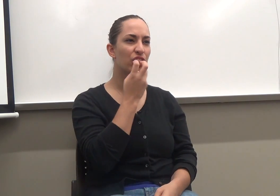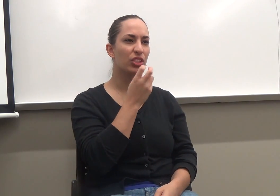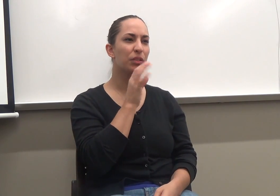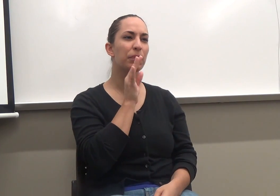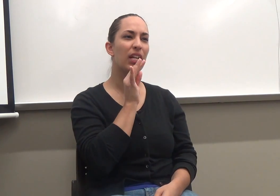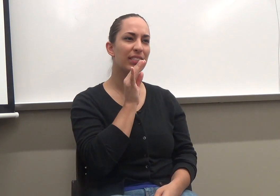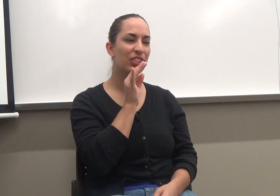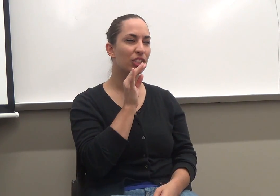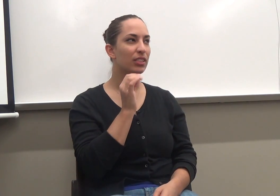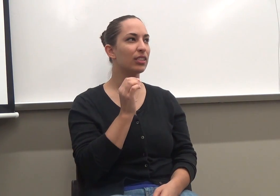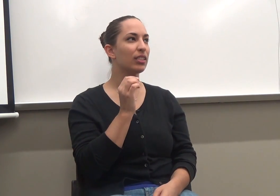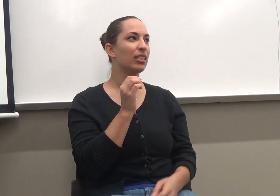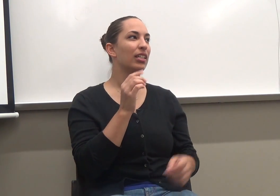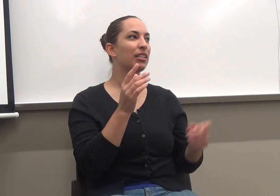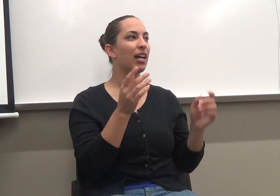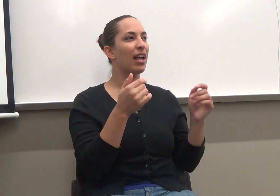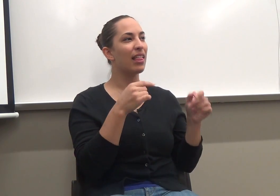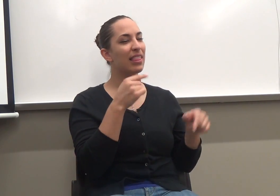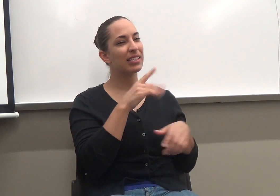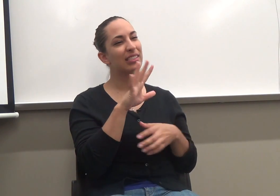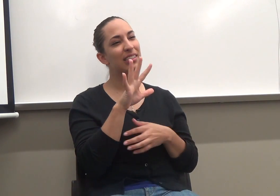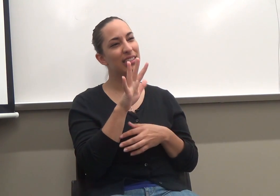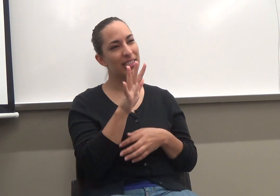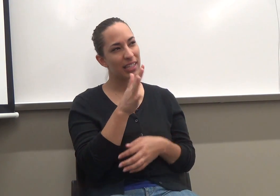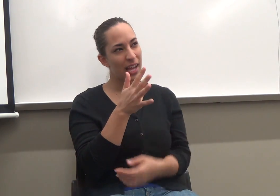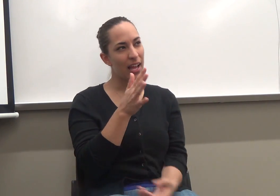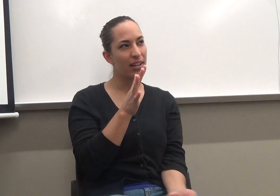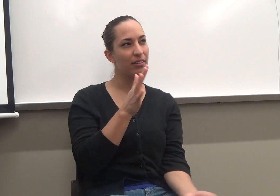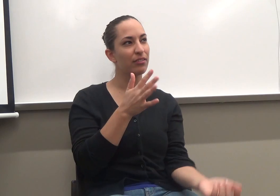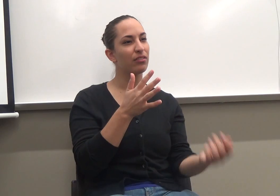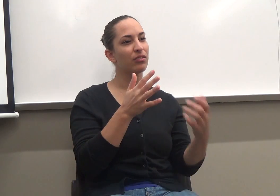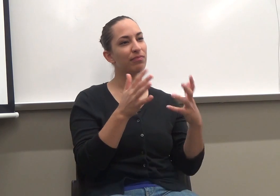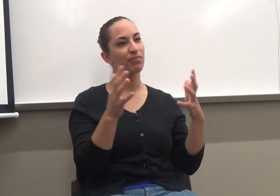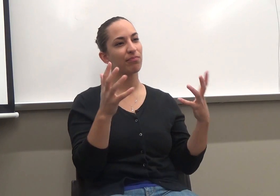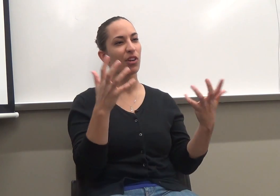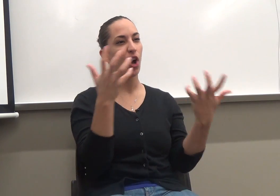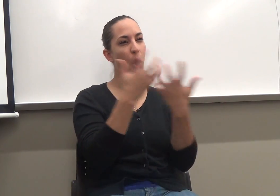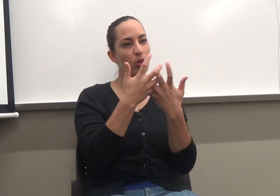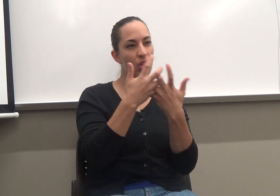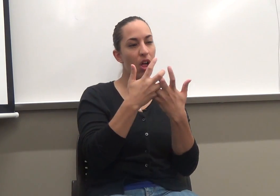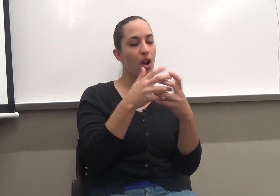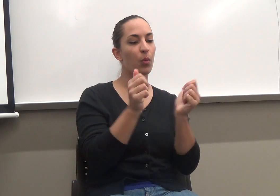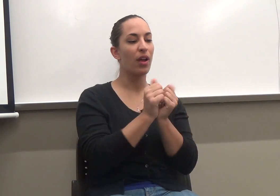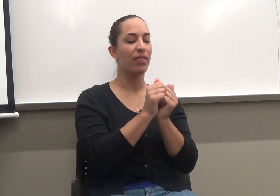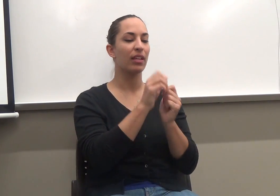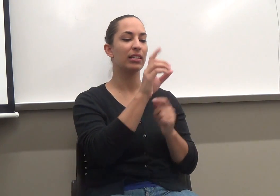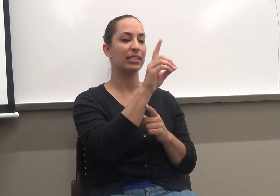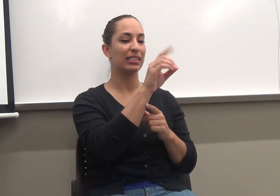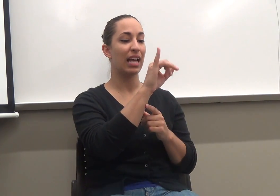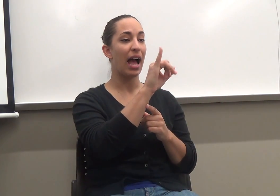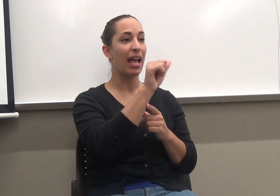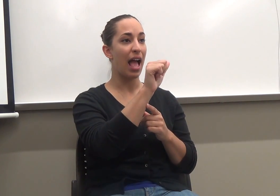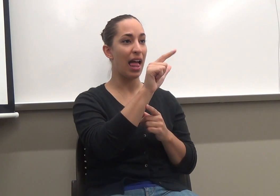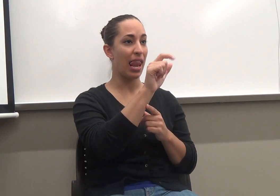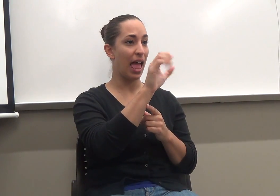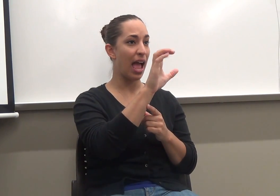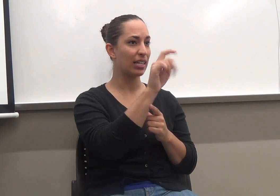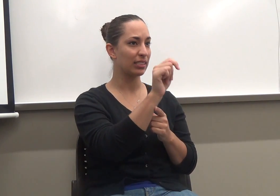And this kind of also goes into what's called dialect. What does this word